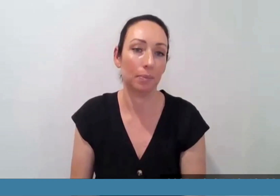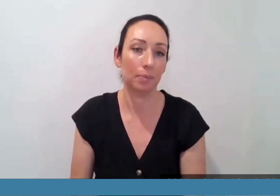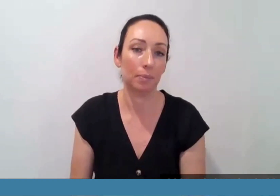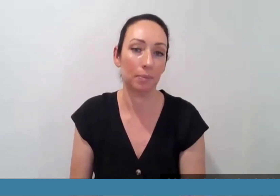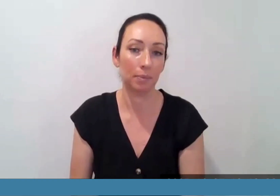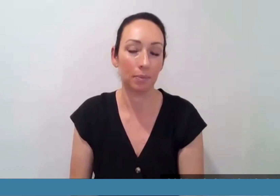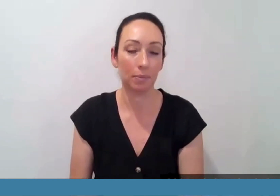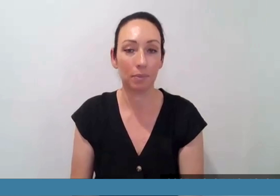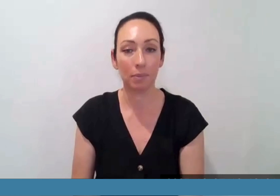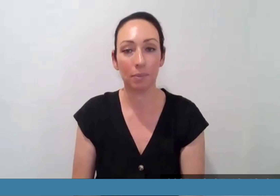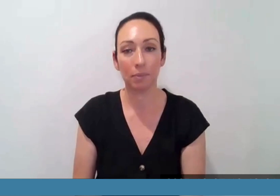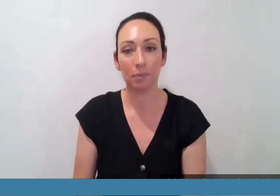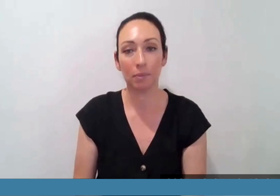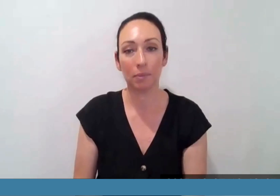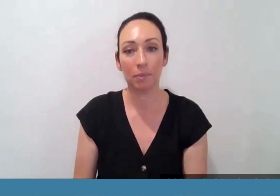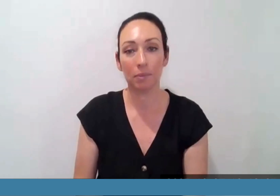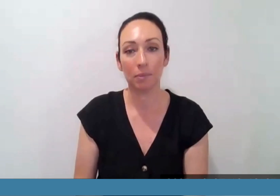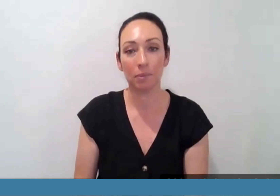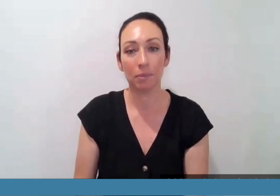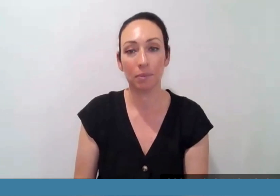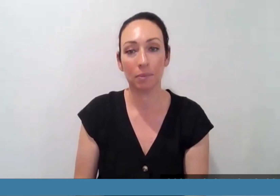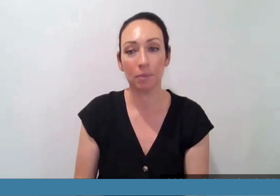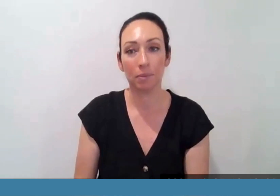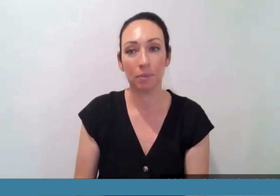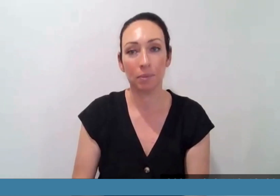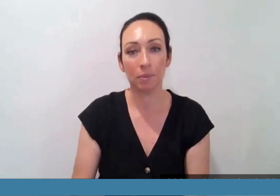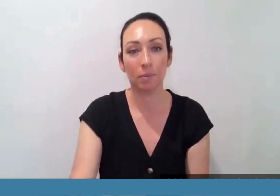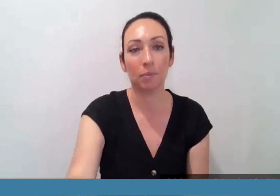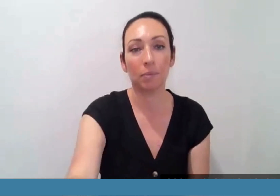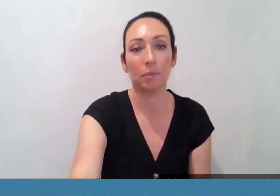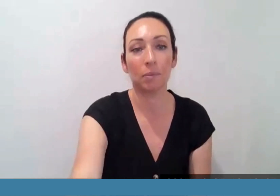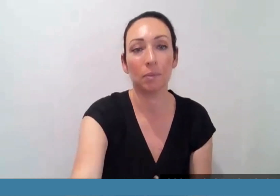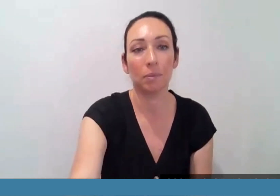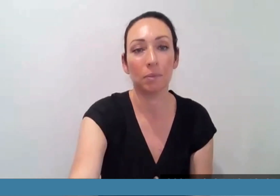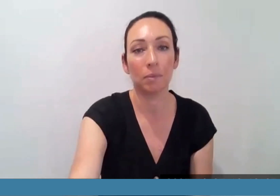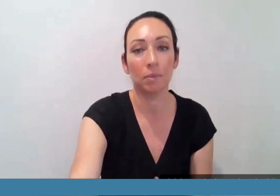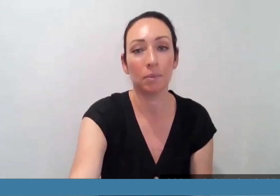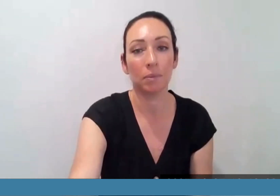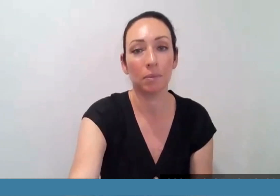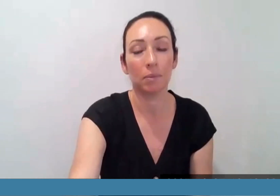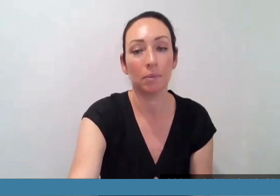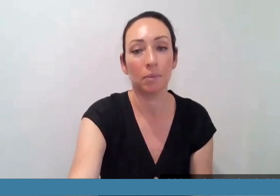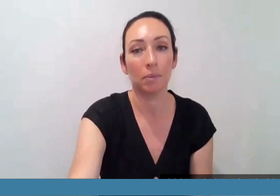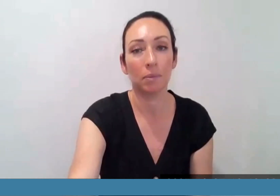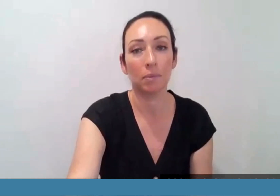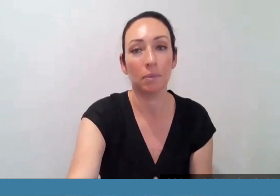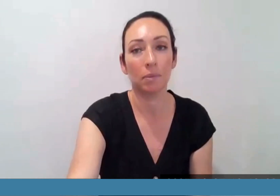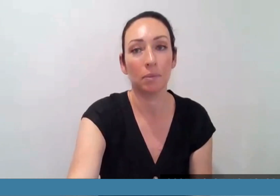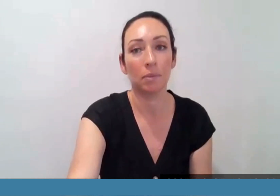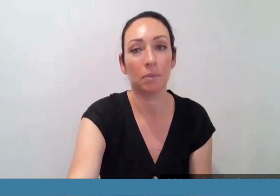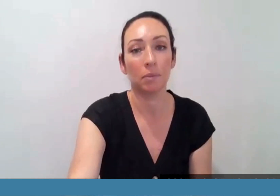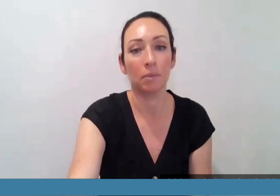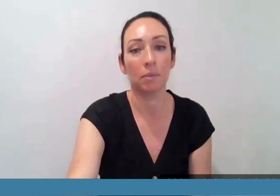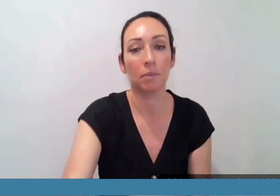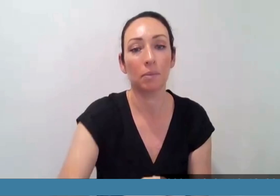We've created 3 opportunities. Opportunity 1 is the broad NDIS employment assistance. So